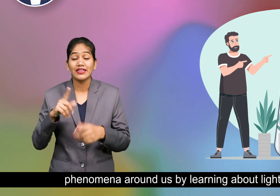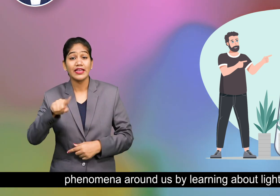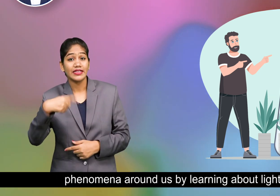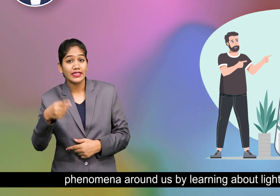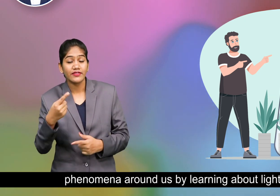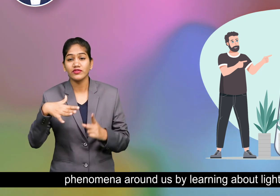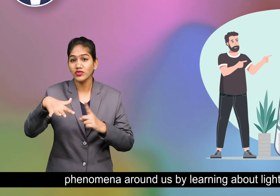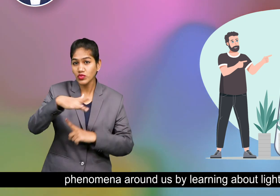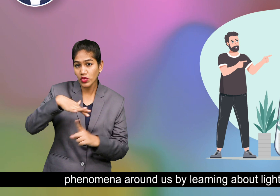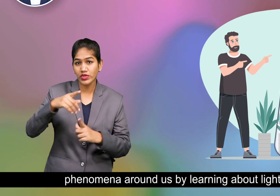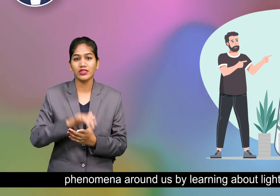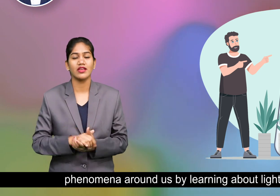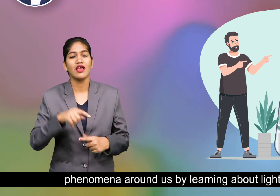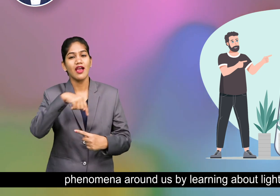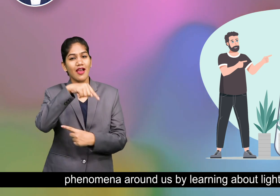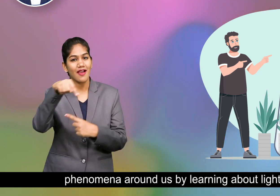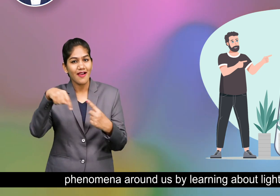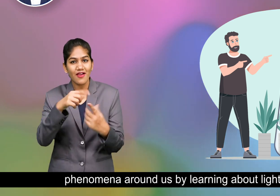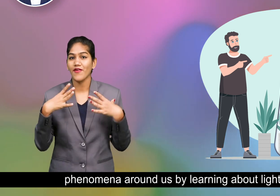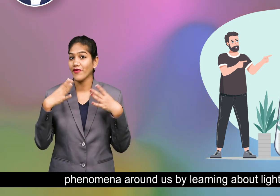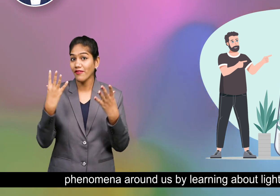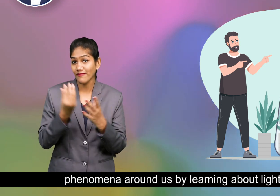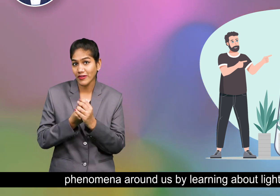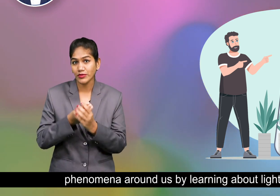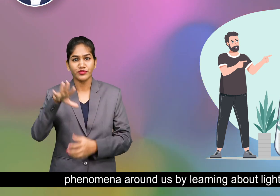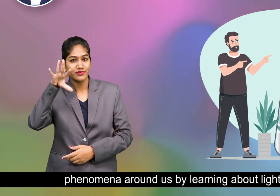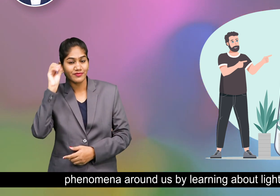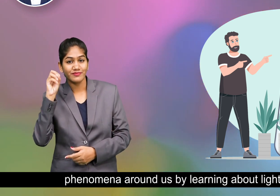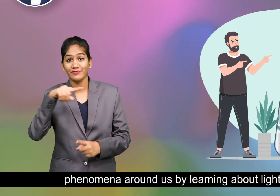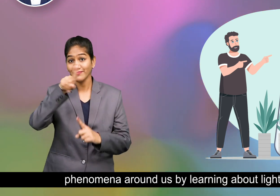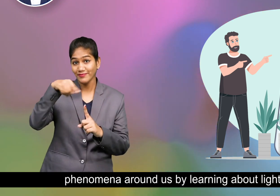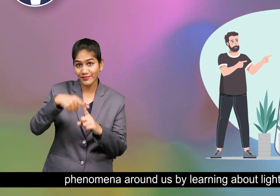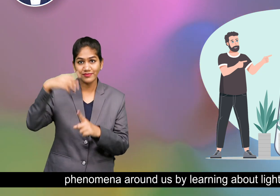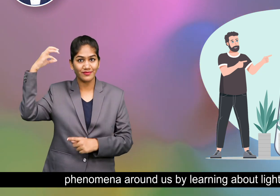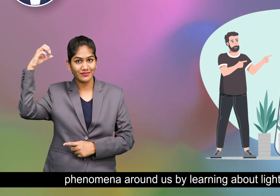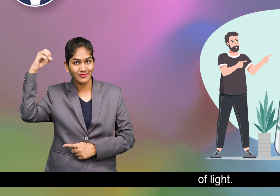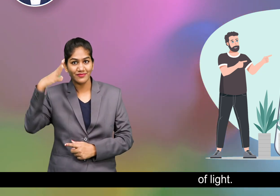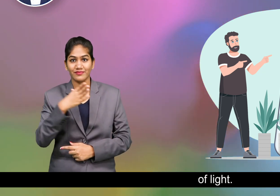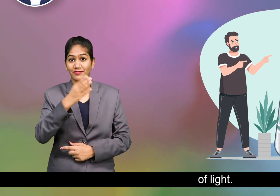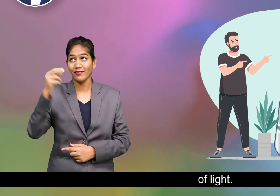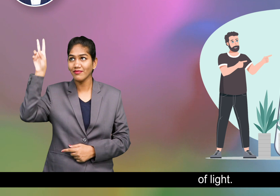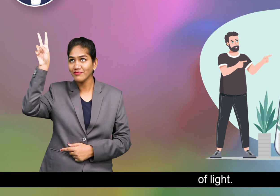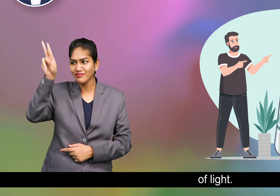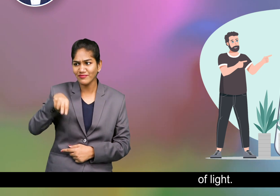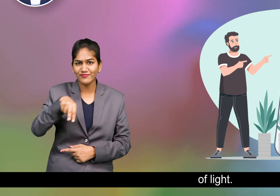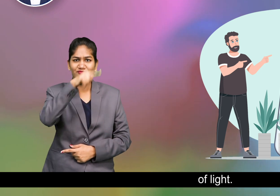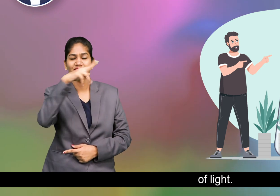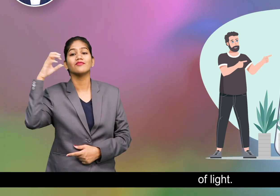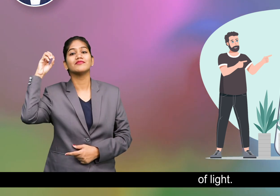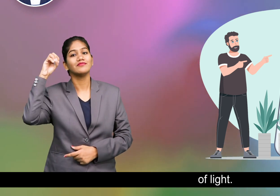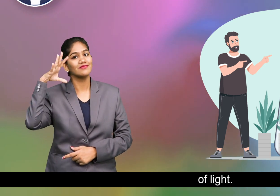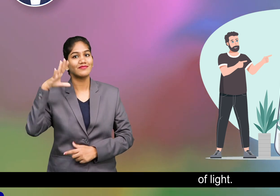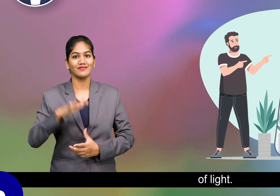everyday phenomena around us by learning about light and the reflection of light.